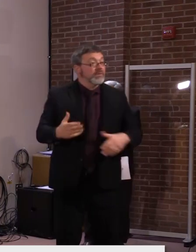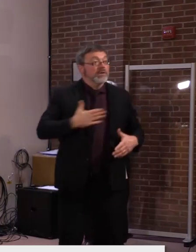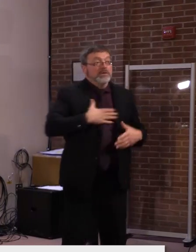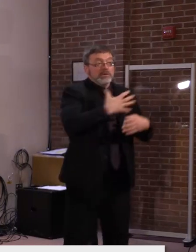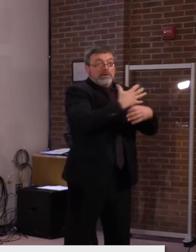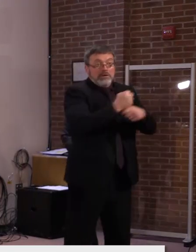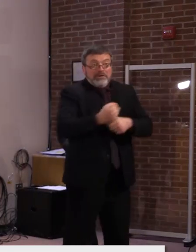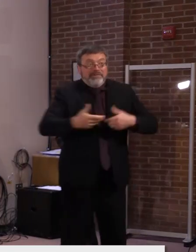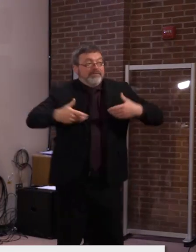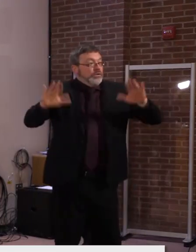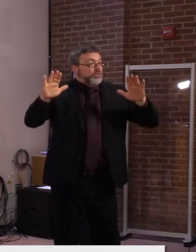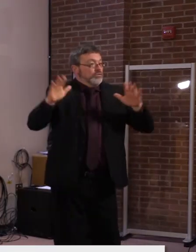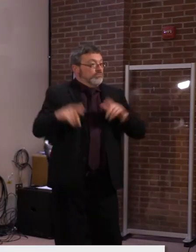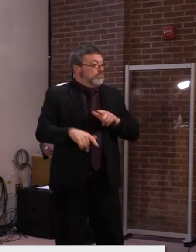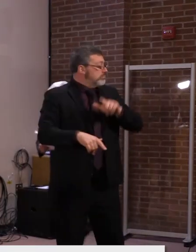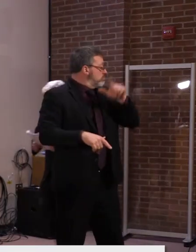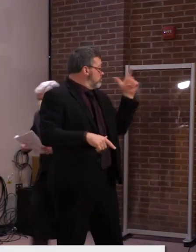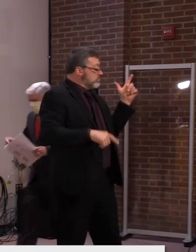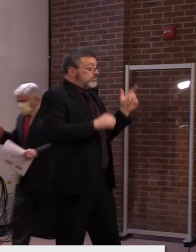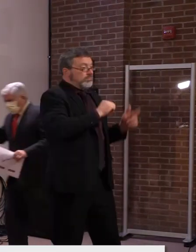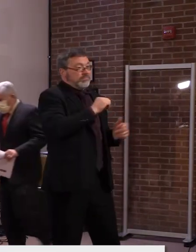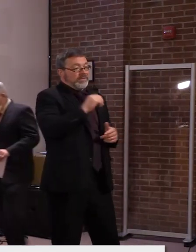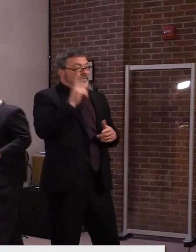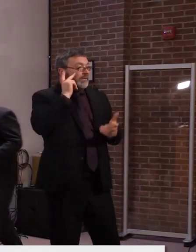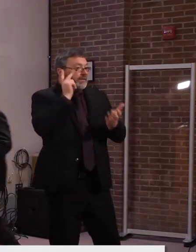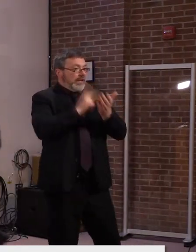to Secretary Smith.